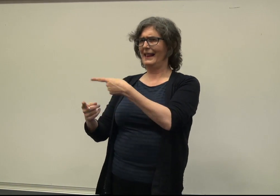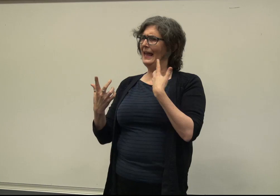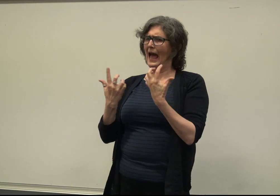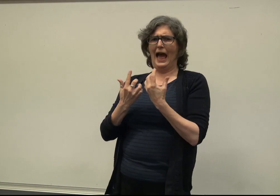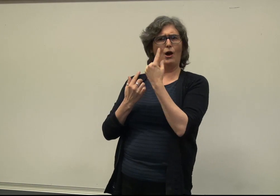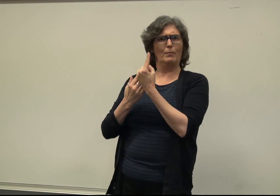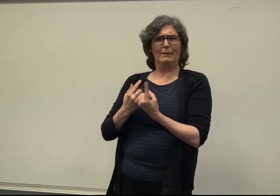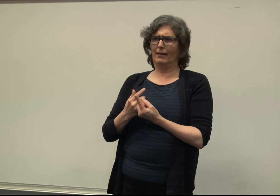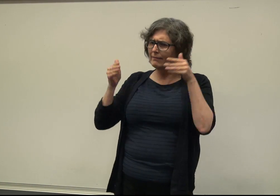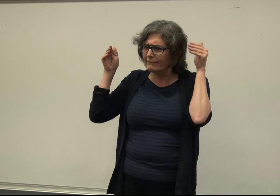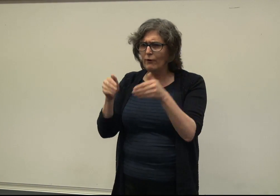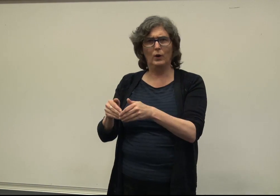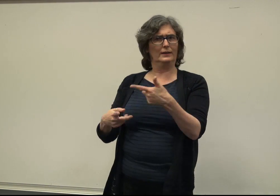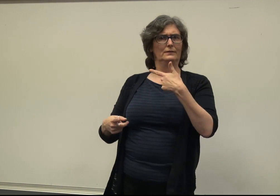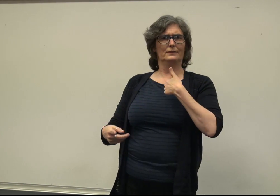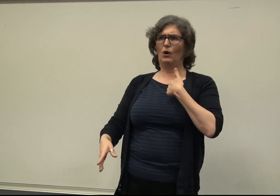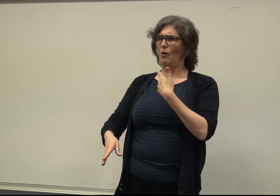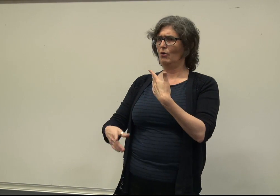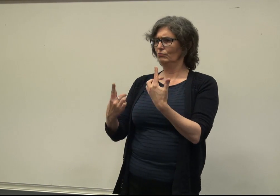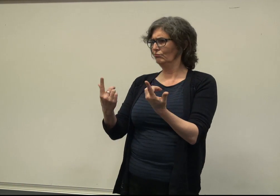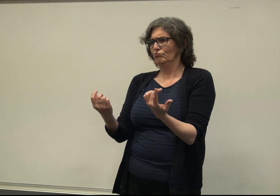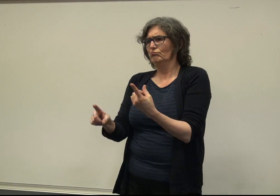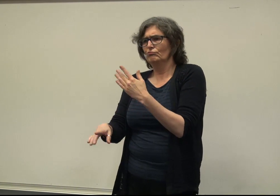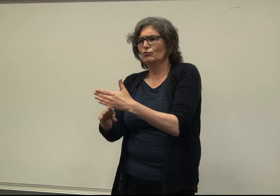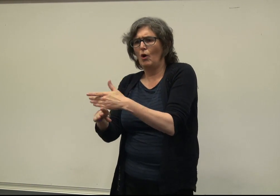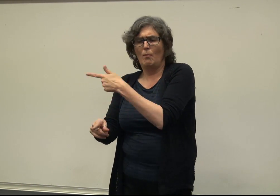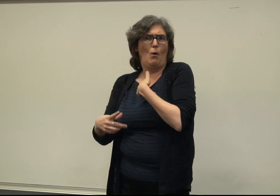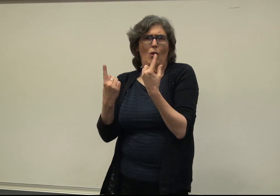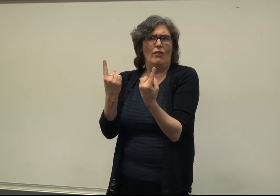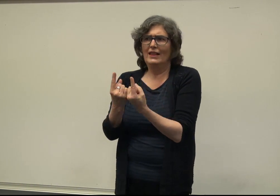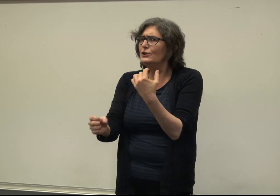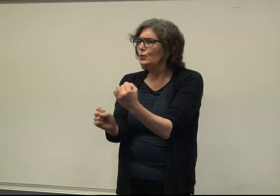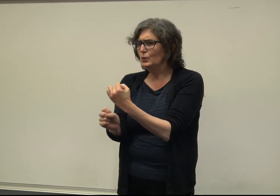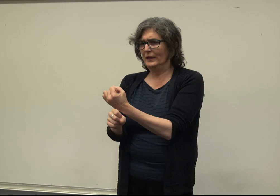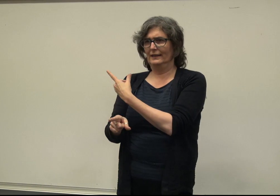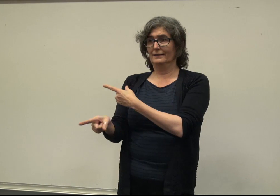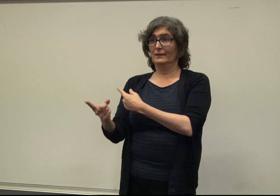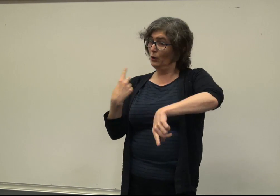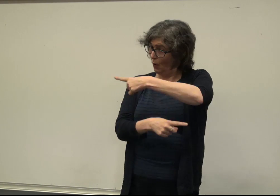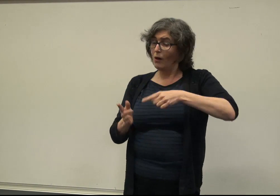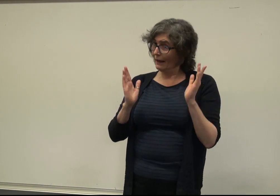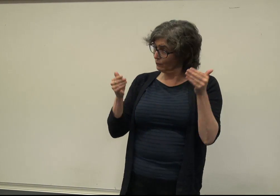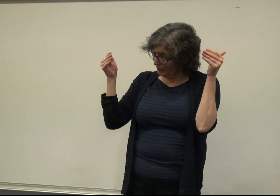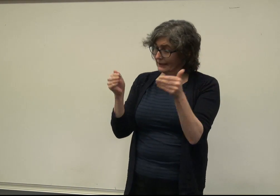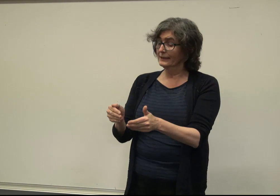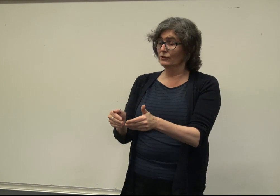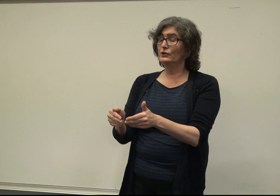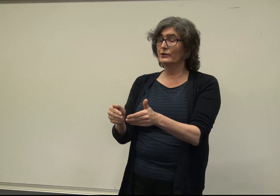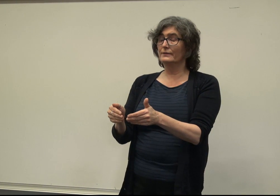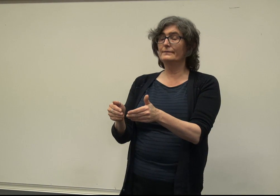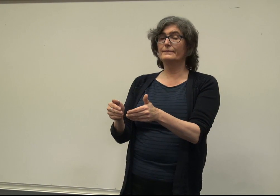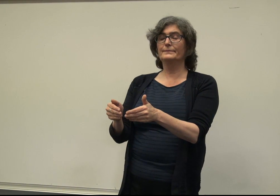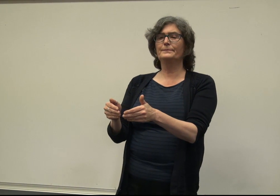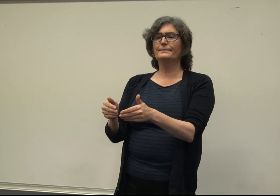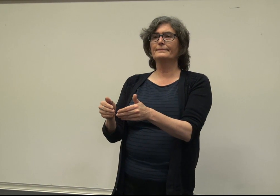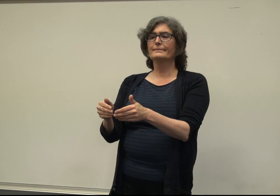doing. We all have to pay attention to what we're doing, otherwise we don't do it well. And we have to pay attention